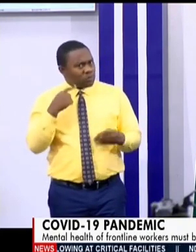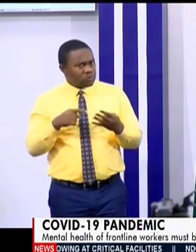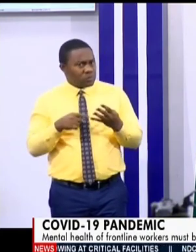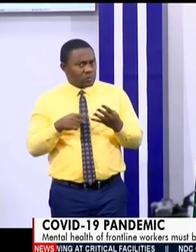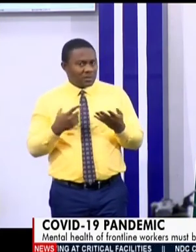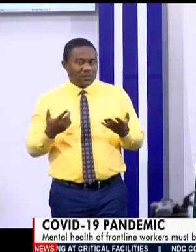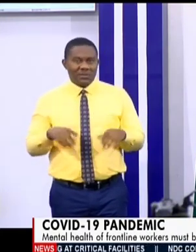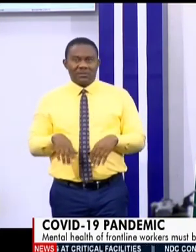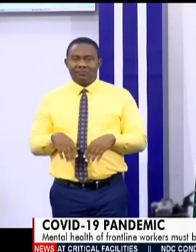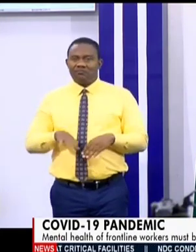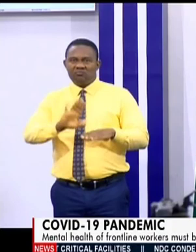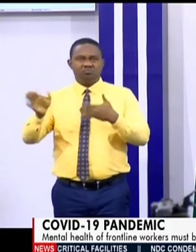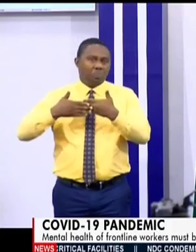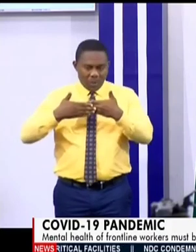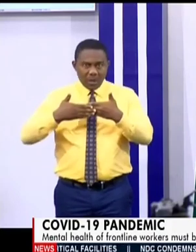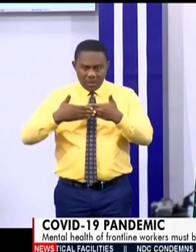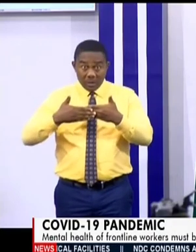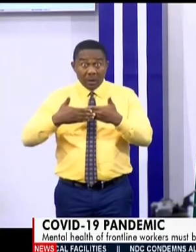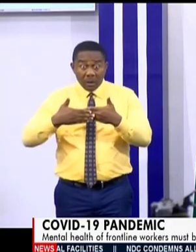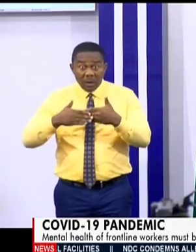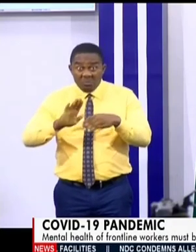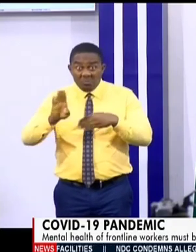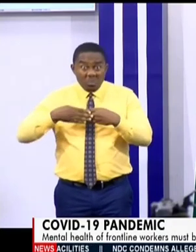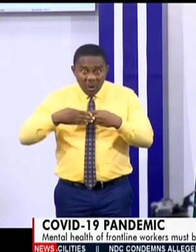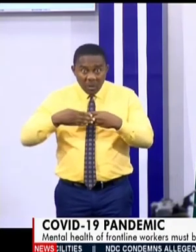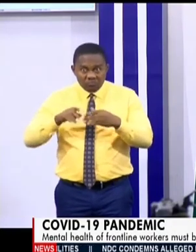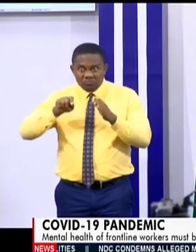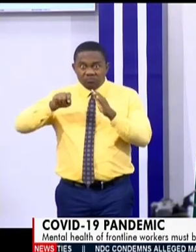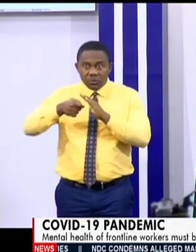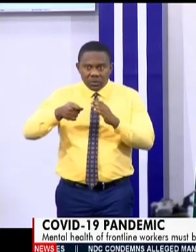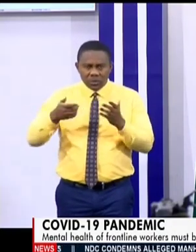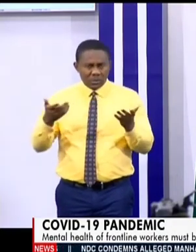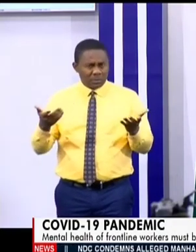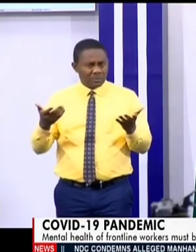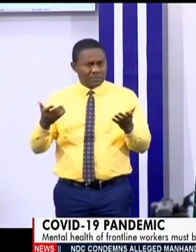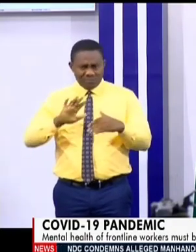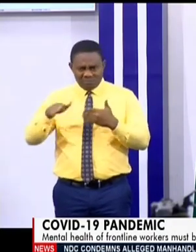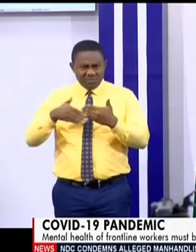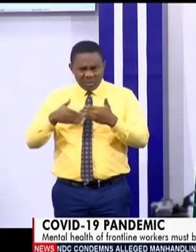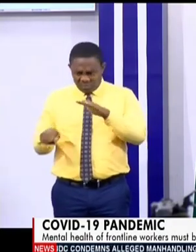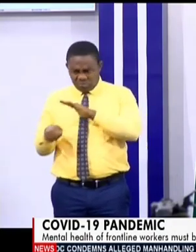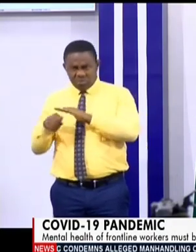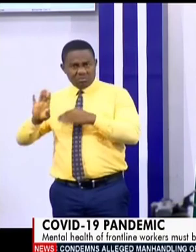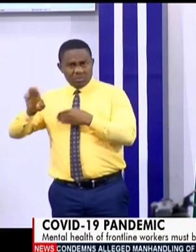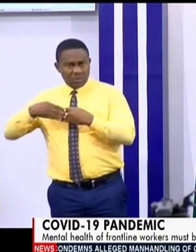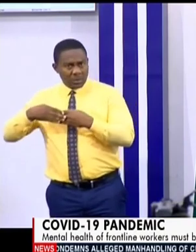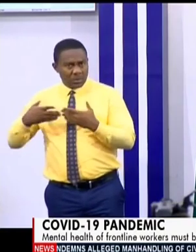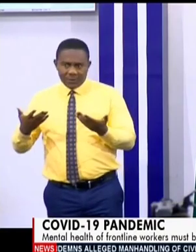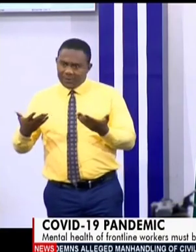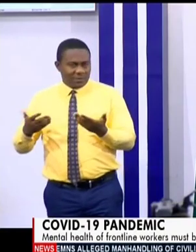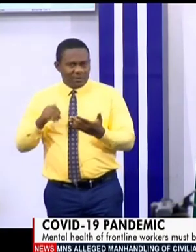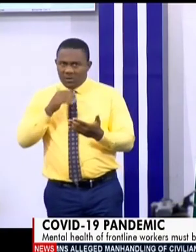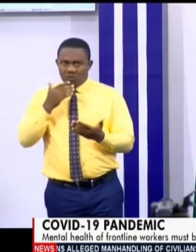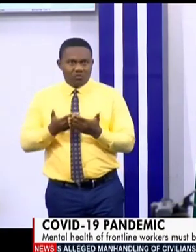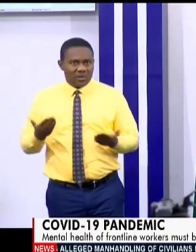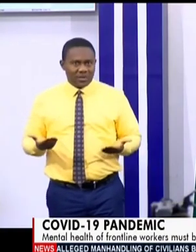enjoying lockdown. To lock and down is not positive.